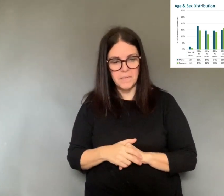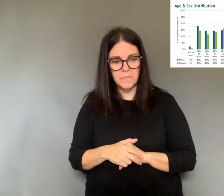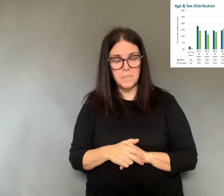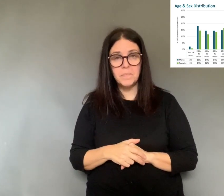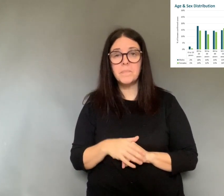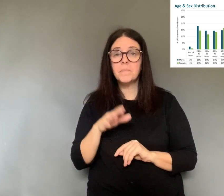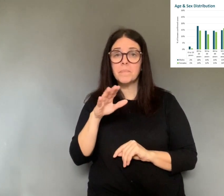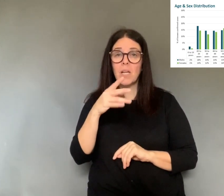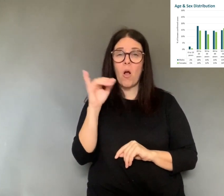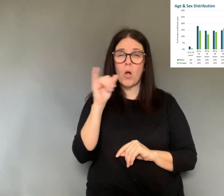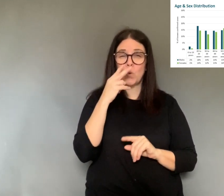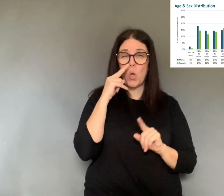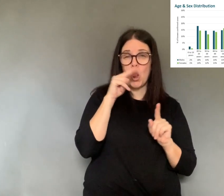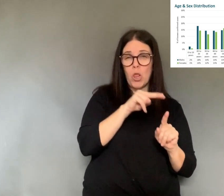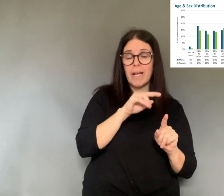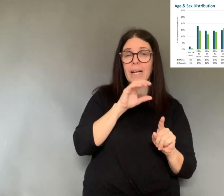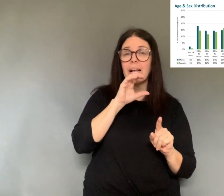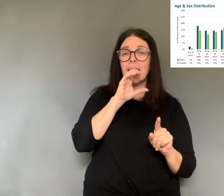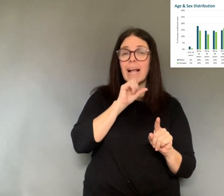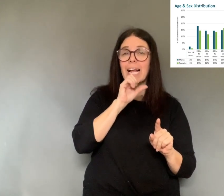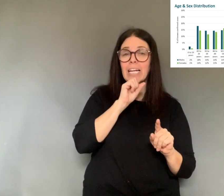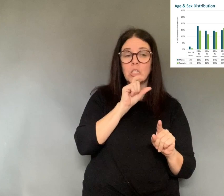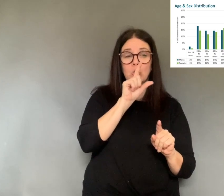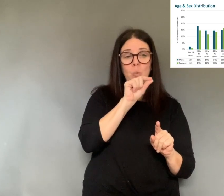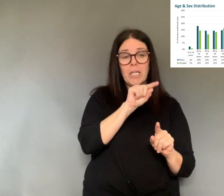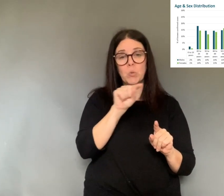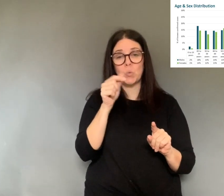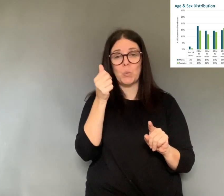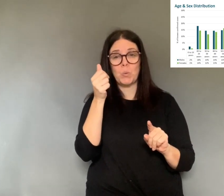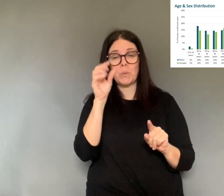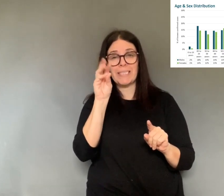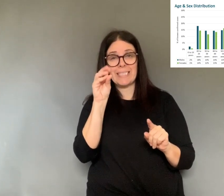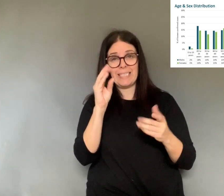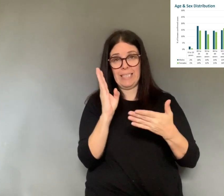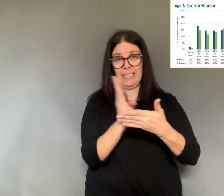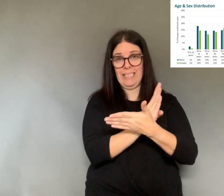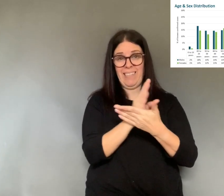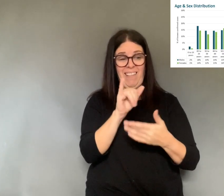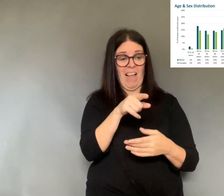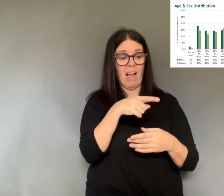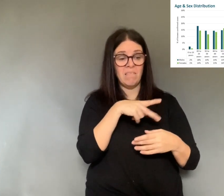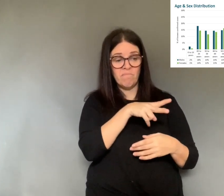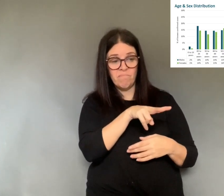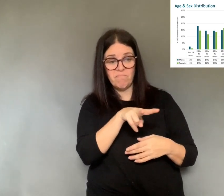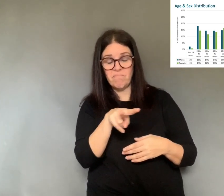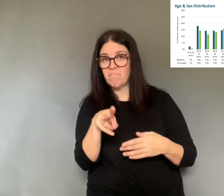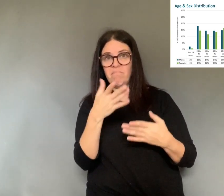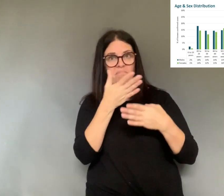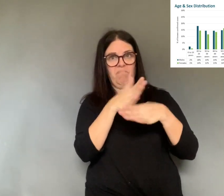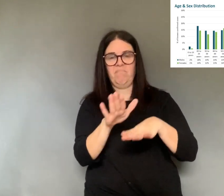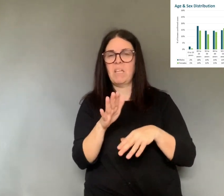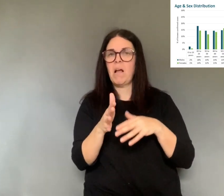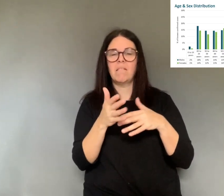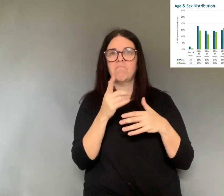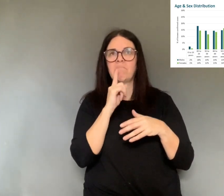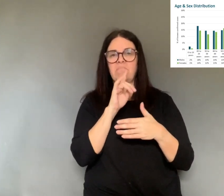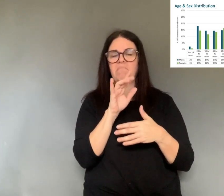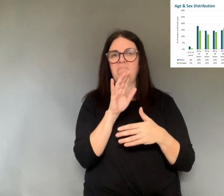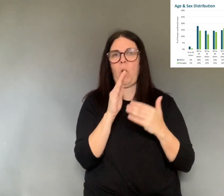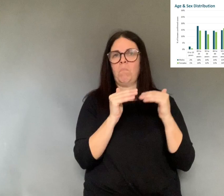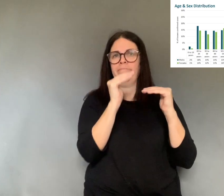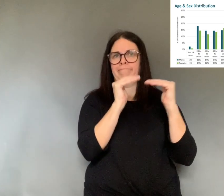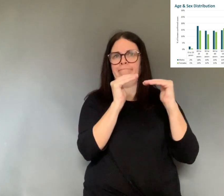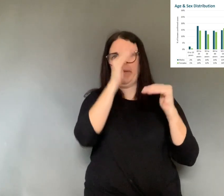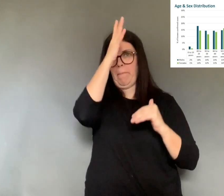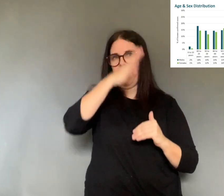we are seeing is between the ages of 20 and 60, it is fairly evenly distributed across each of these age groups.